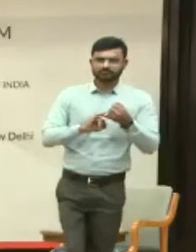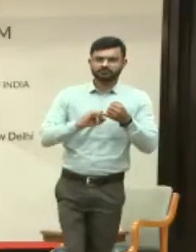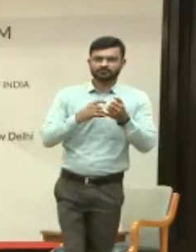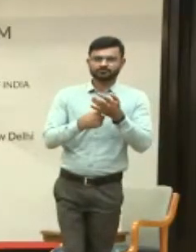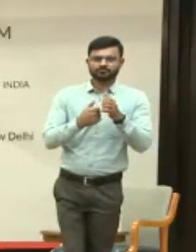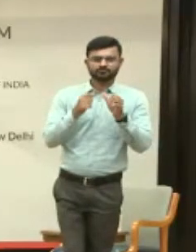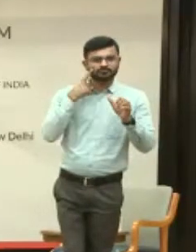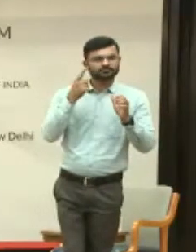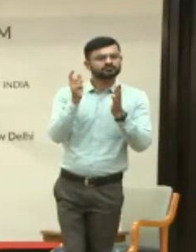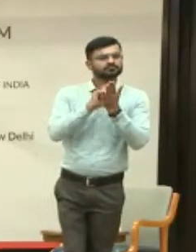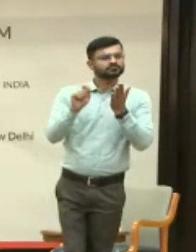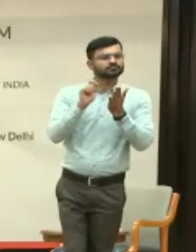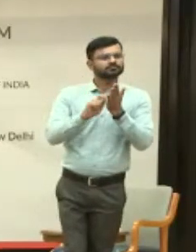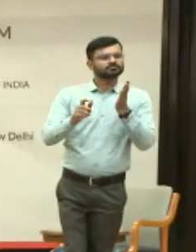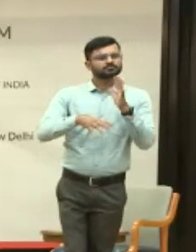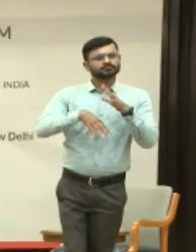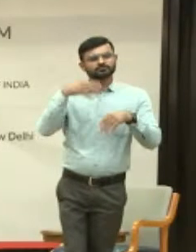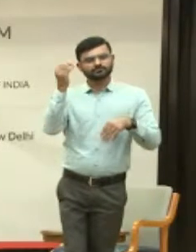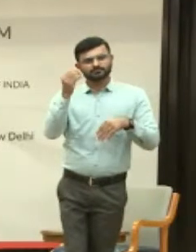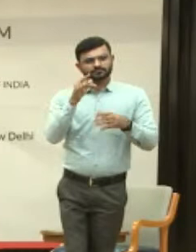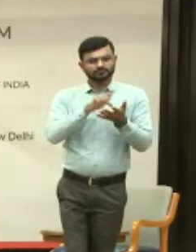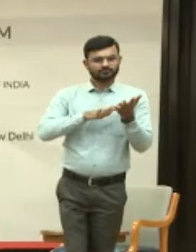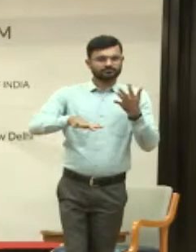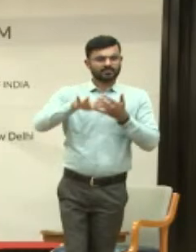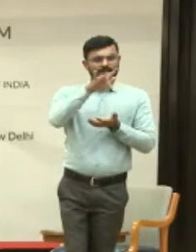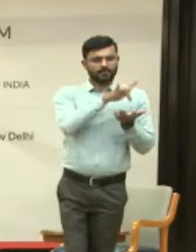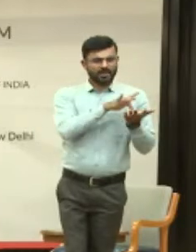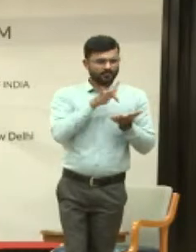those roadside places